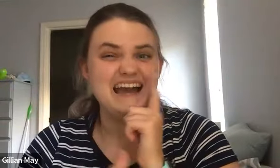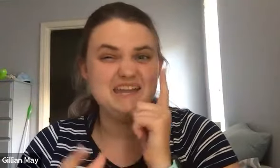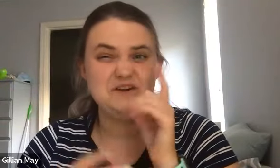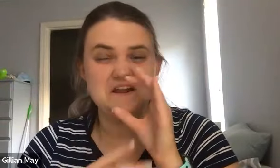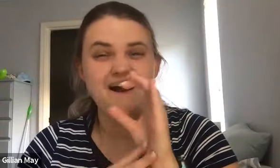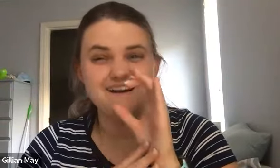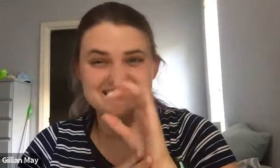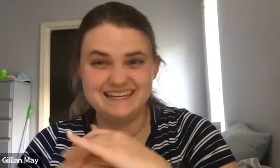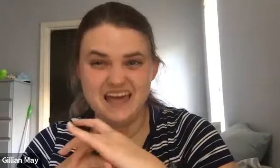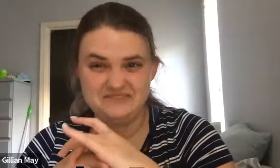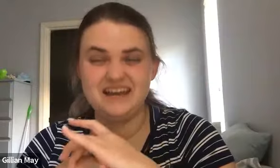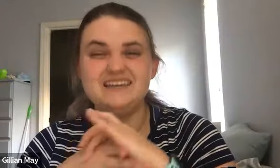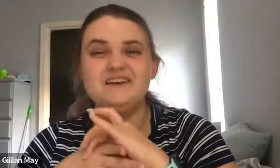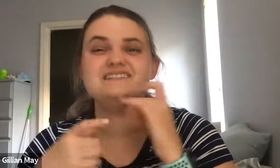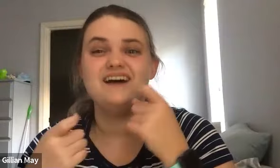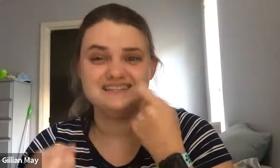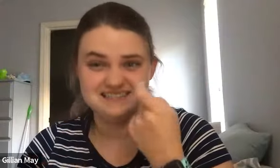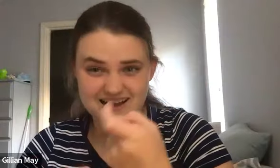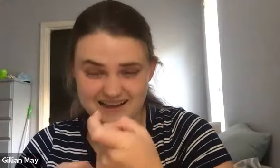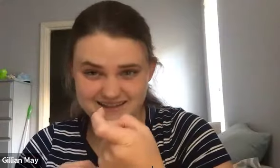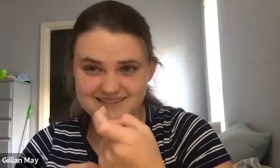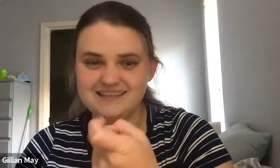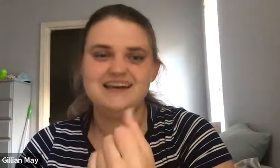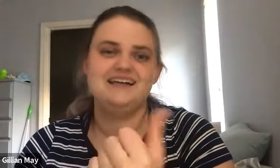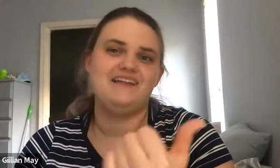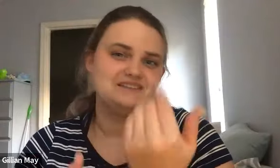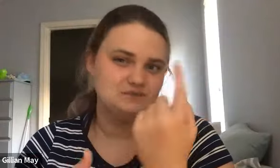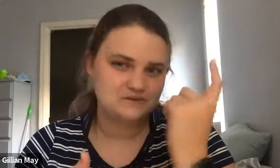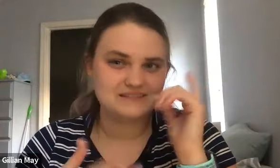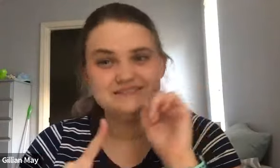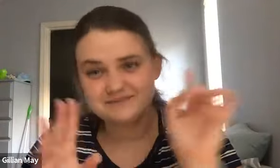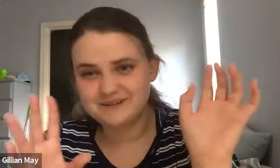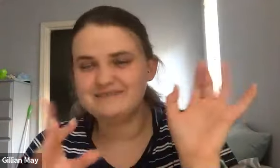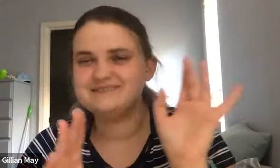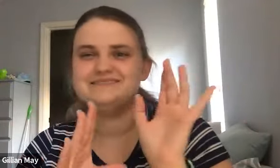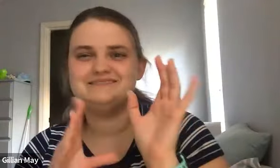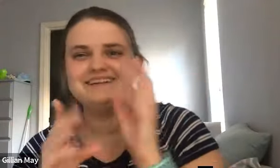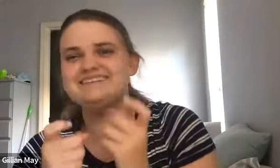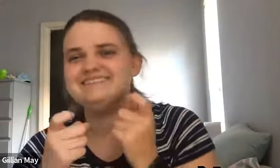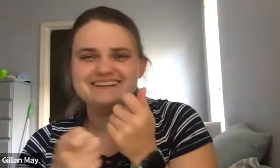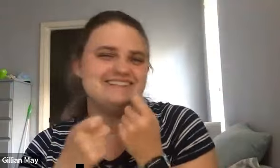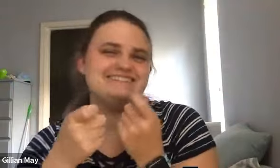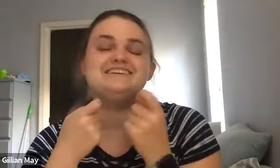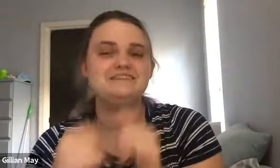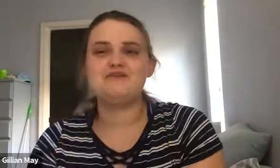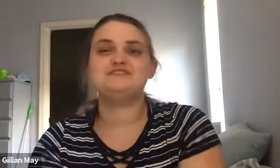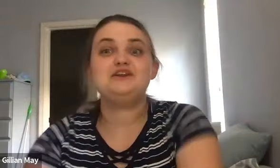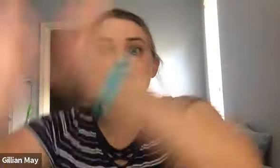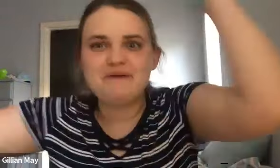am very content heavy. I give you guys a lot of signs. Last week was a little different. I was a little like, okay, you see it a little. Now I'm just like, nope,